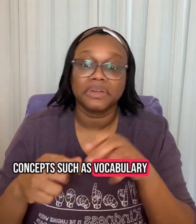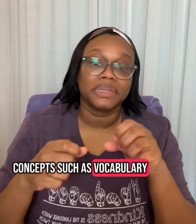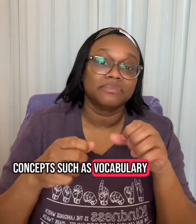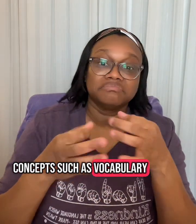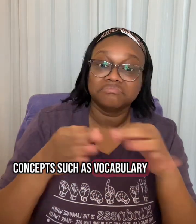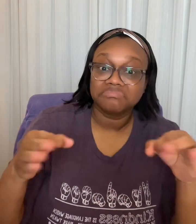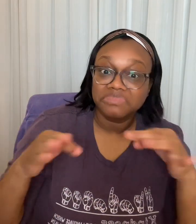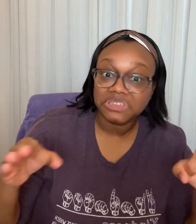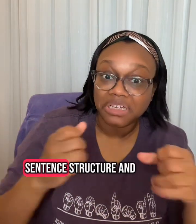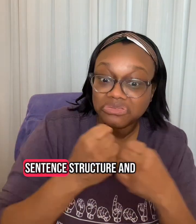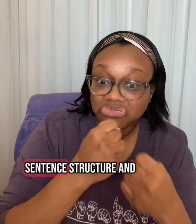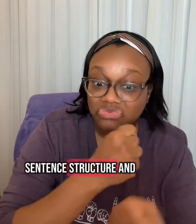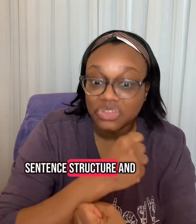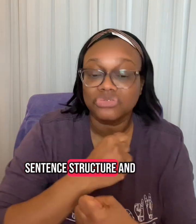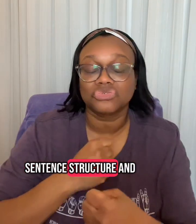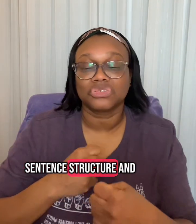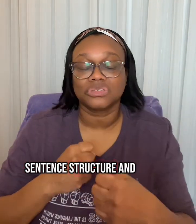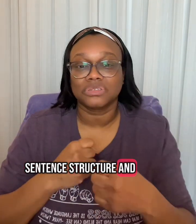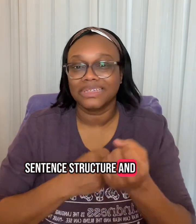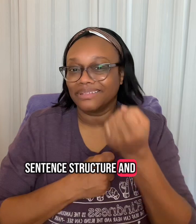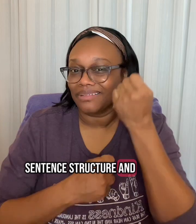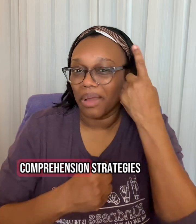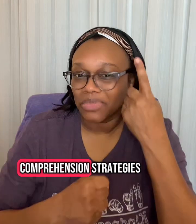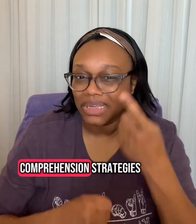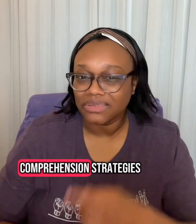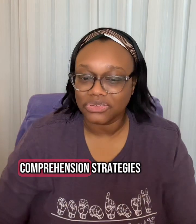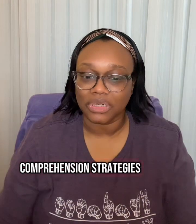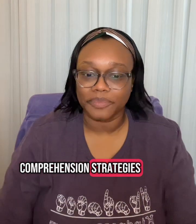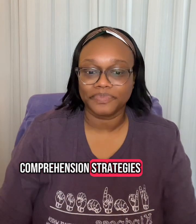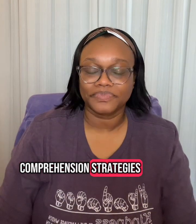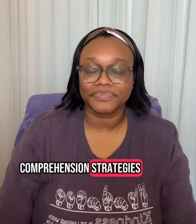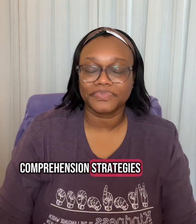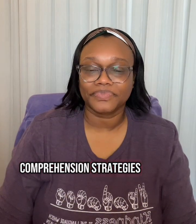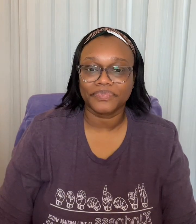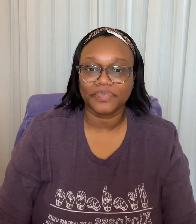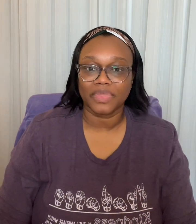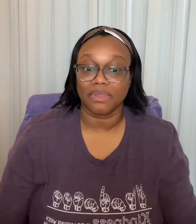vocabulary, sentence structure, and comprehension strategies.